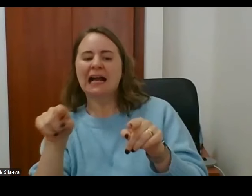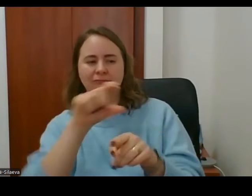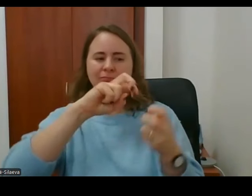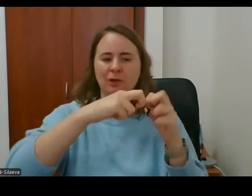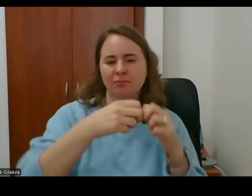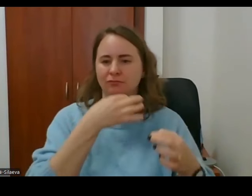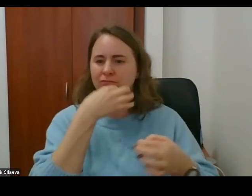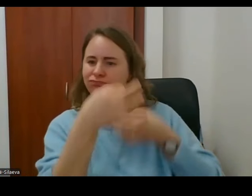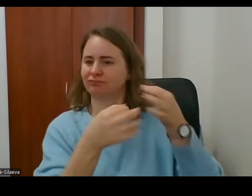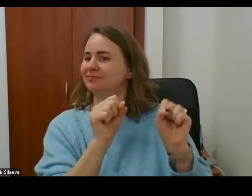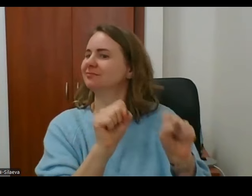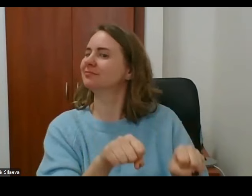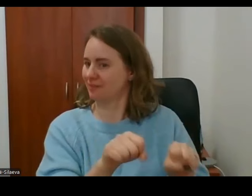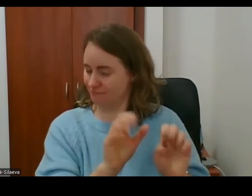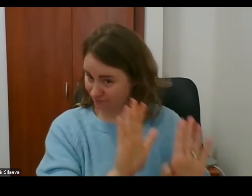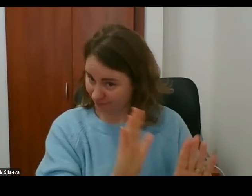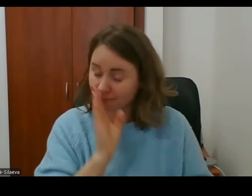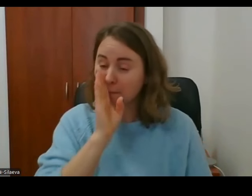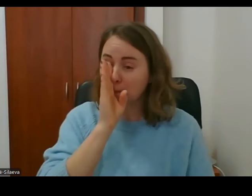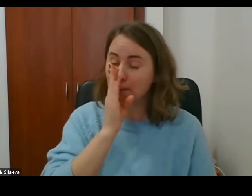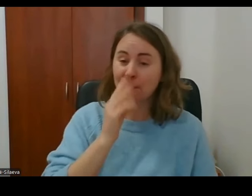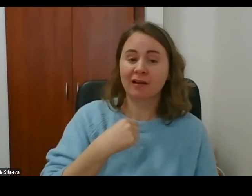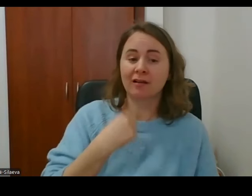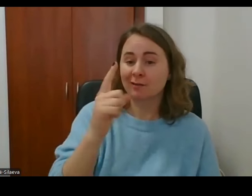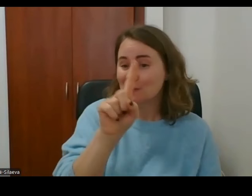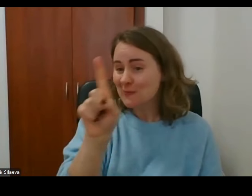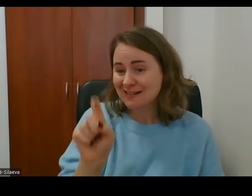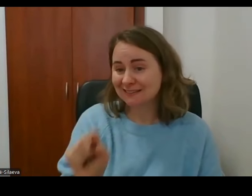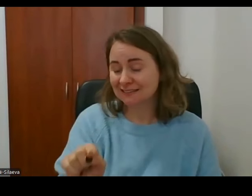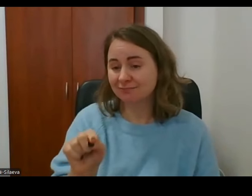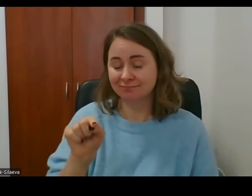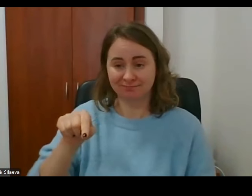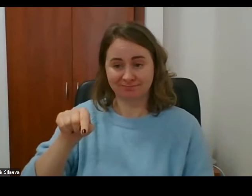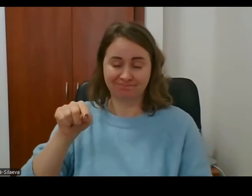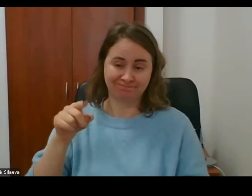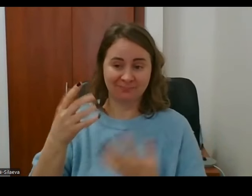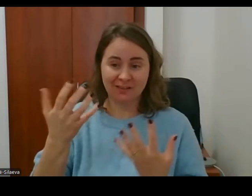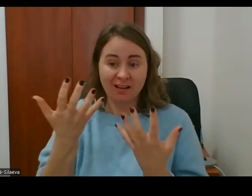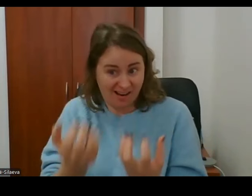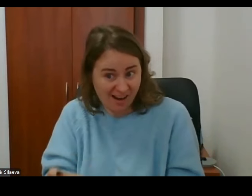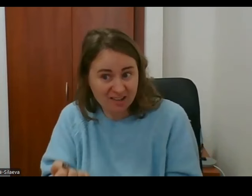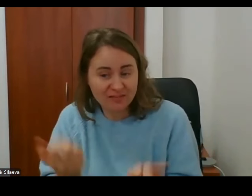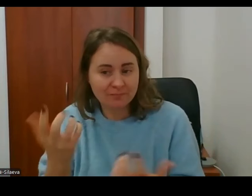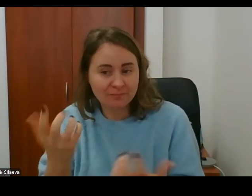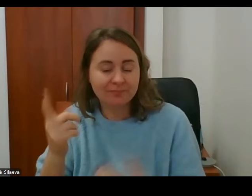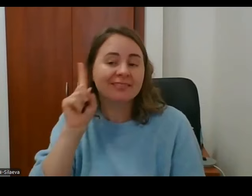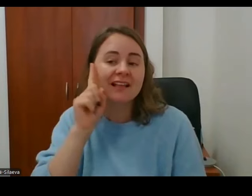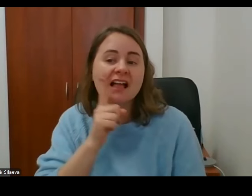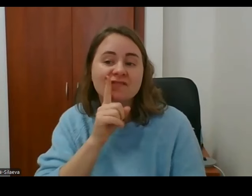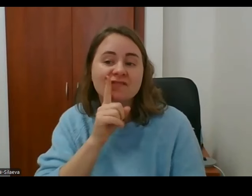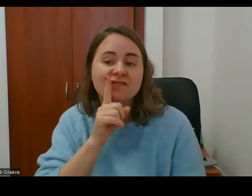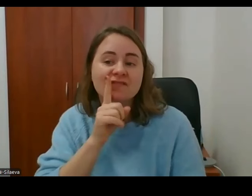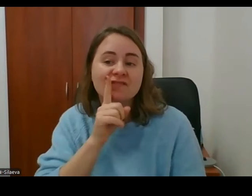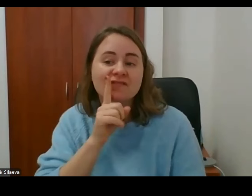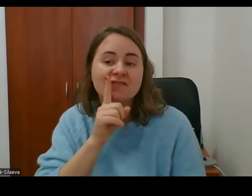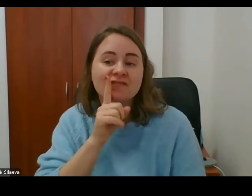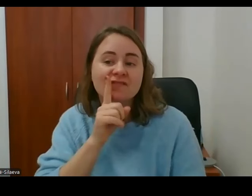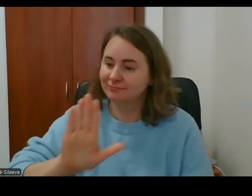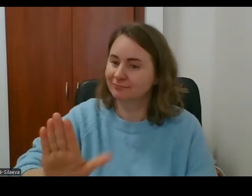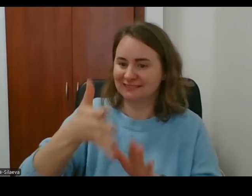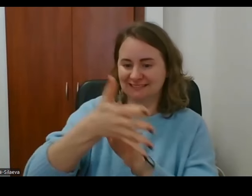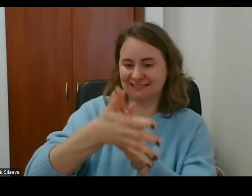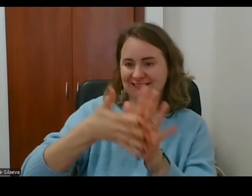know and they know how to connect these problems with specific diagnosis. That's how it works with hearing children. But what about